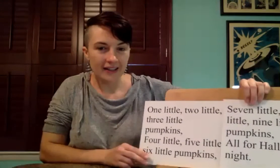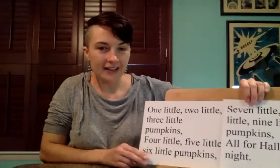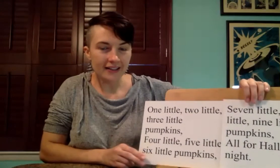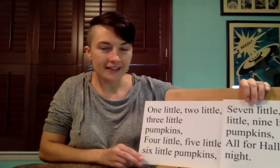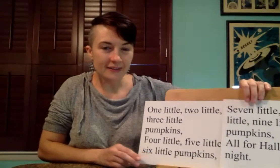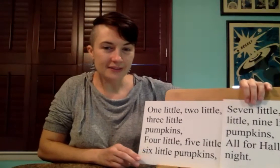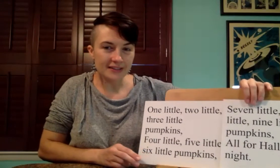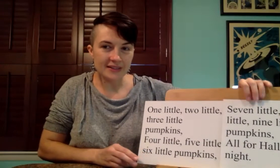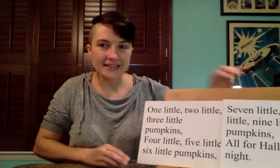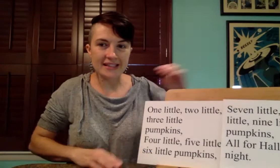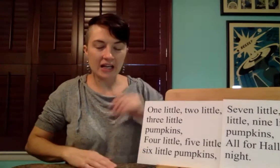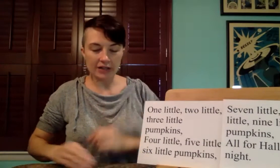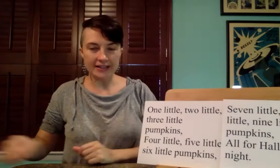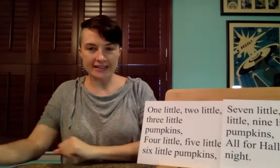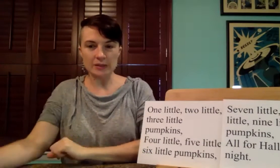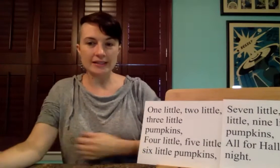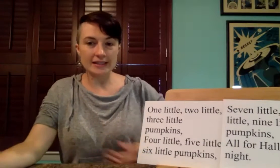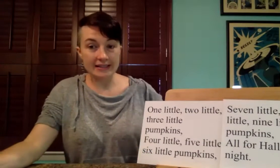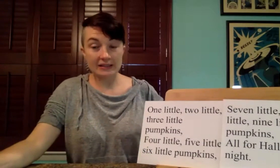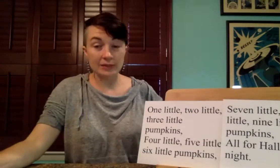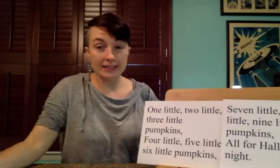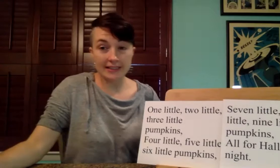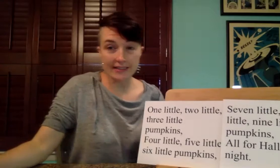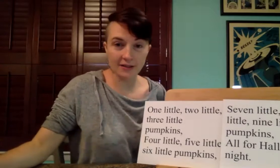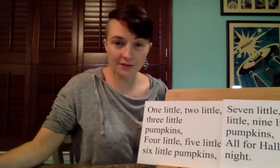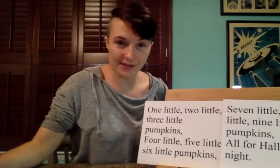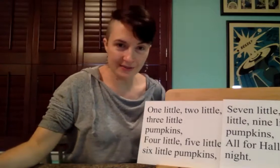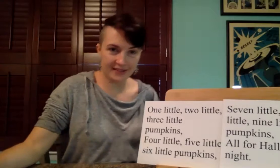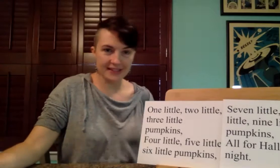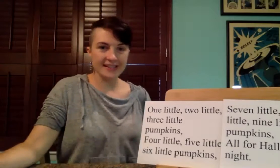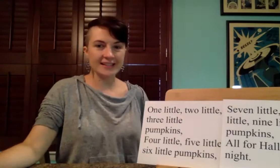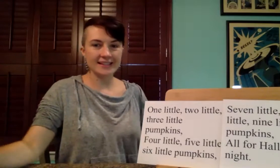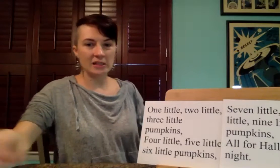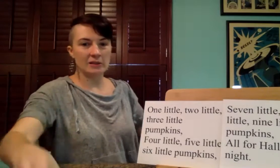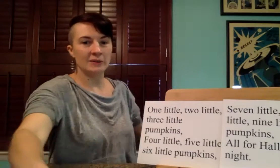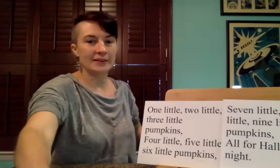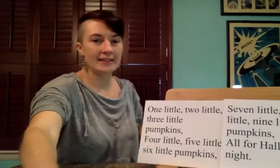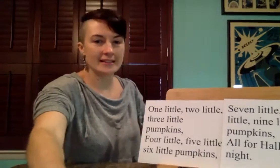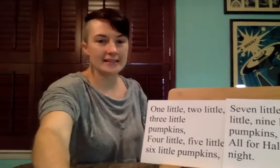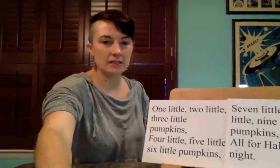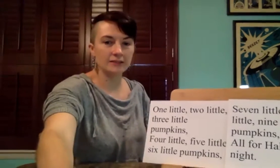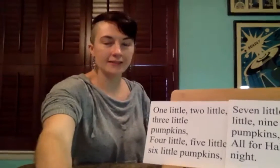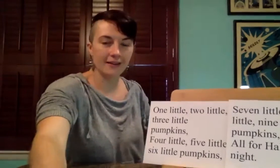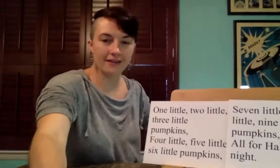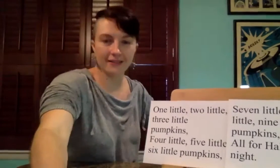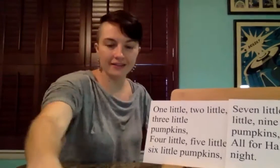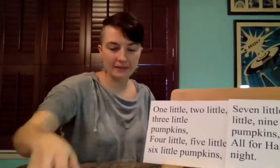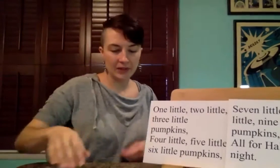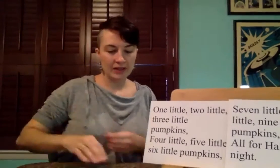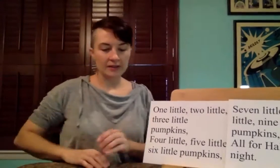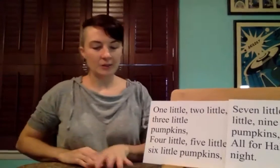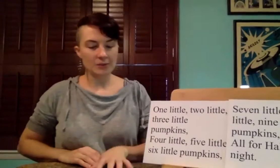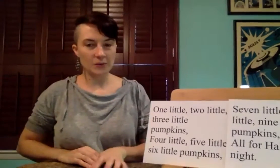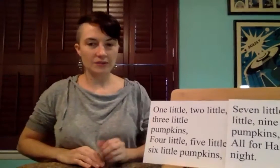All right, well, you can see that. All right, so the signs that we need to know to sing and sign along with this song are numbers 1 through